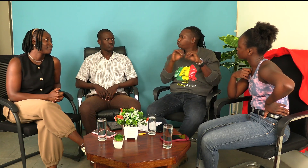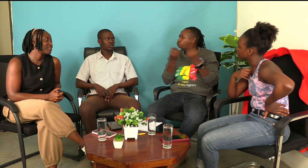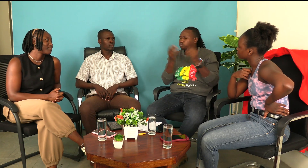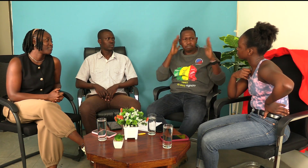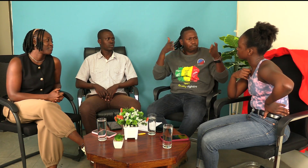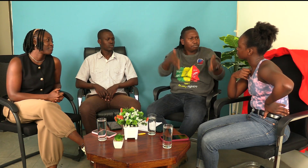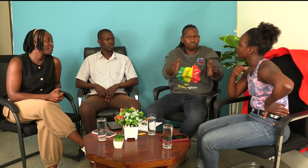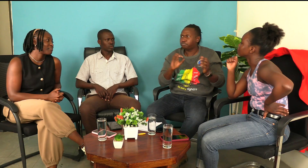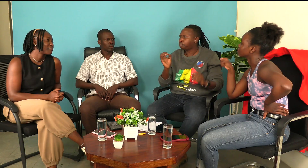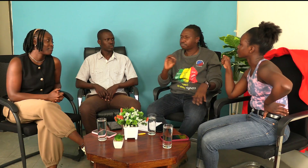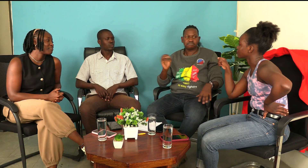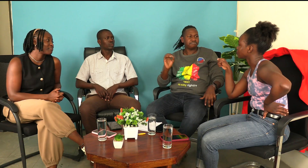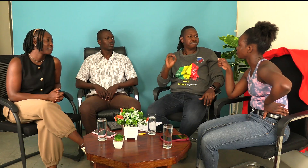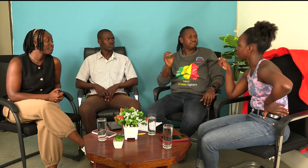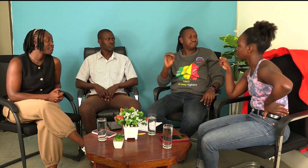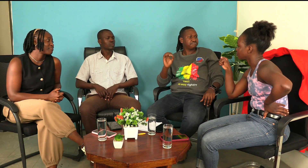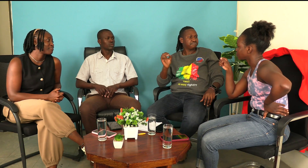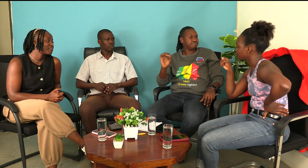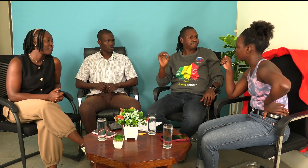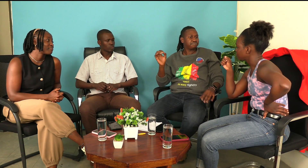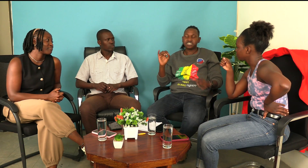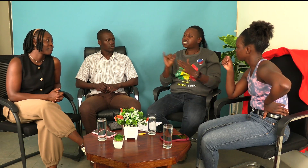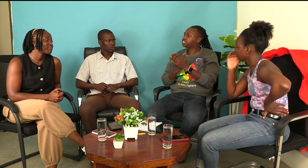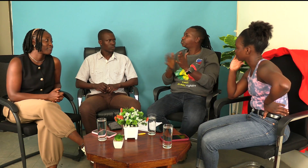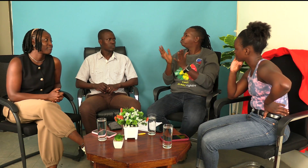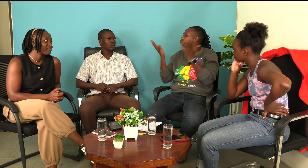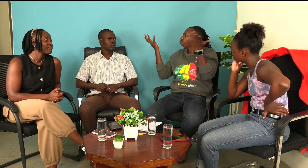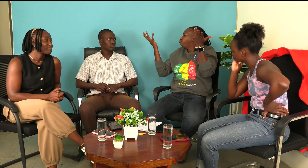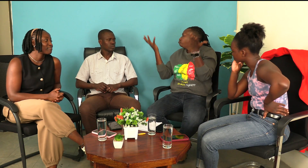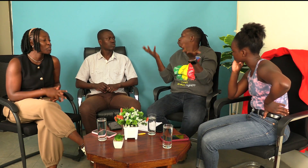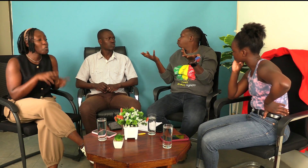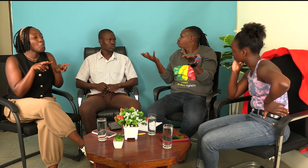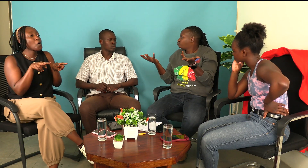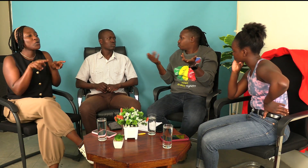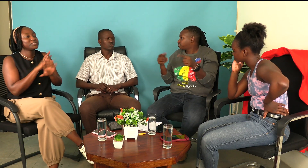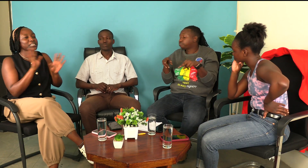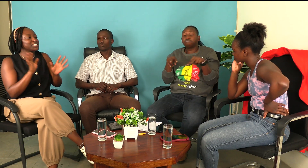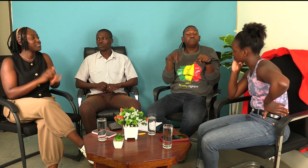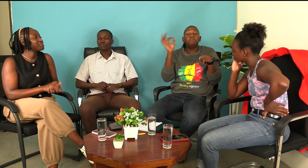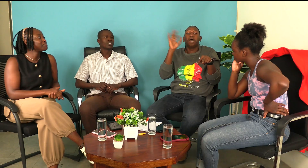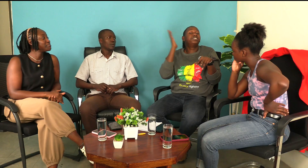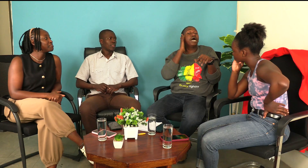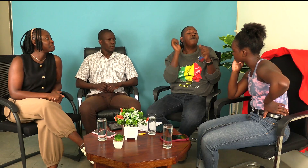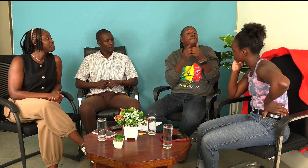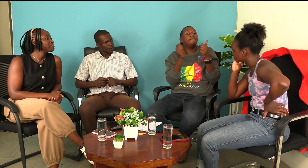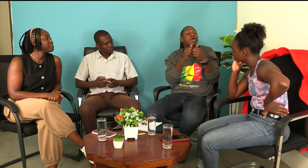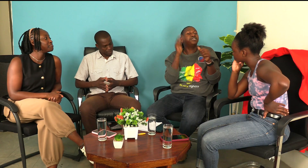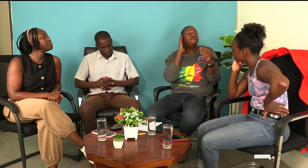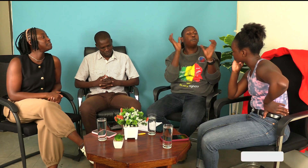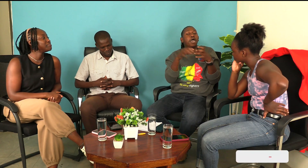issue, there's no organization focusing on them. Yeah. True. It's like just leaving it just how it is.